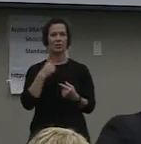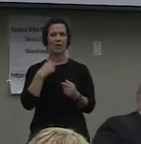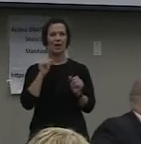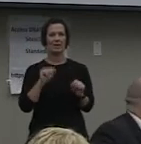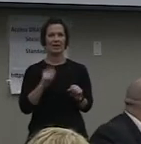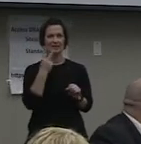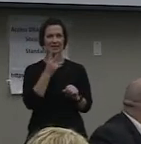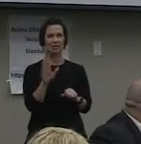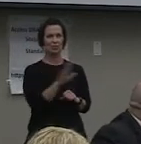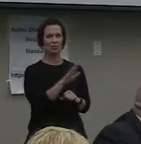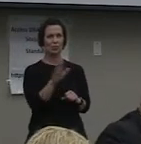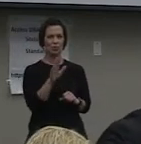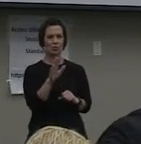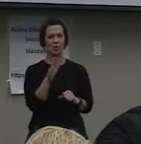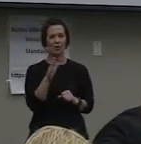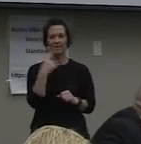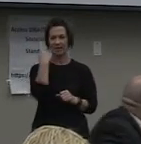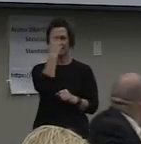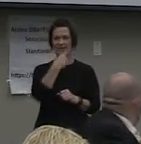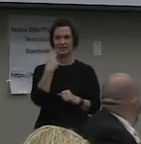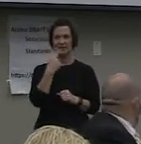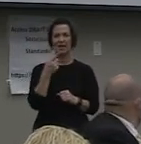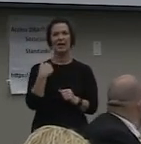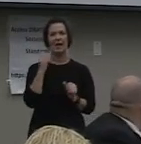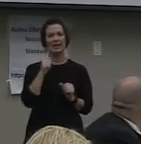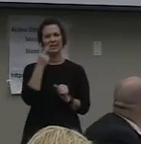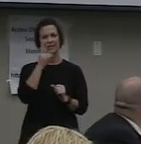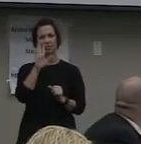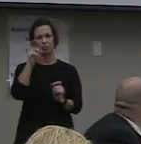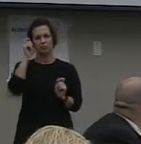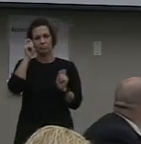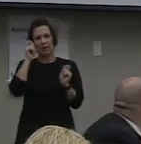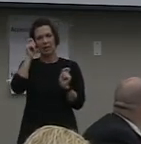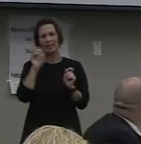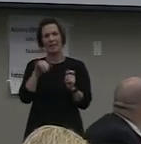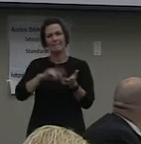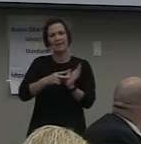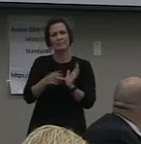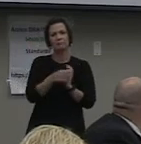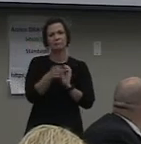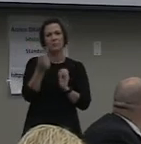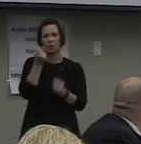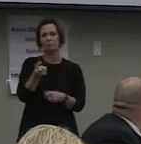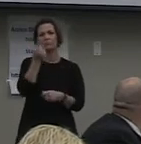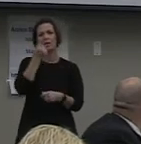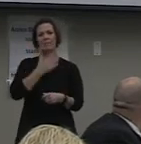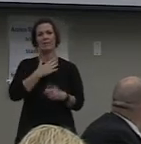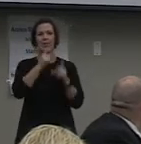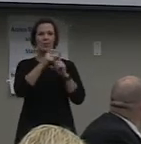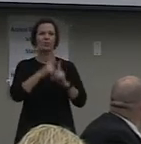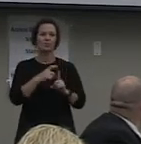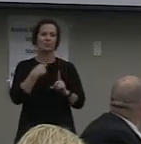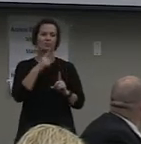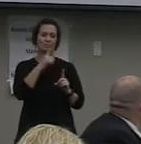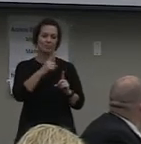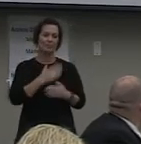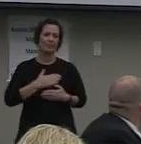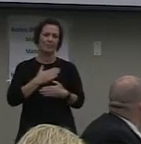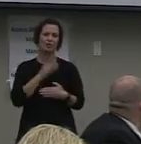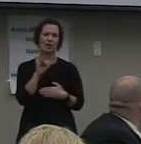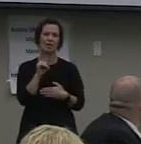that you are understanding my words and getting that feedback. I greatly appreciate it. Thank you.